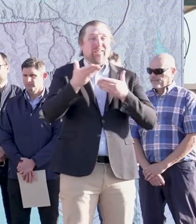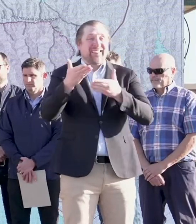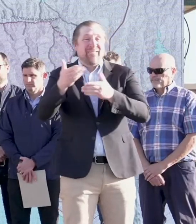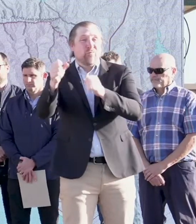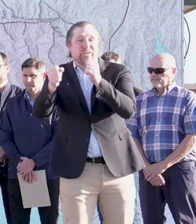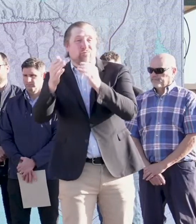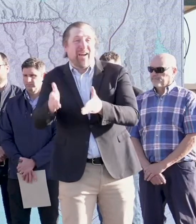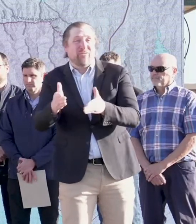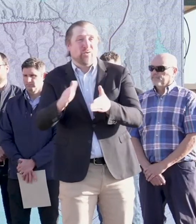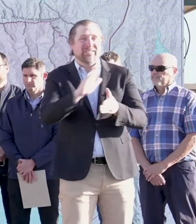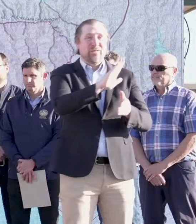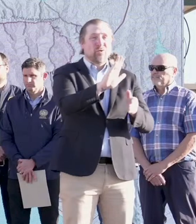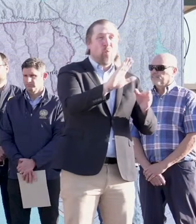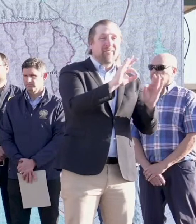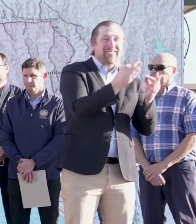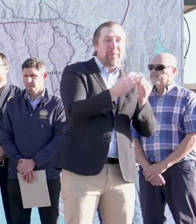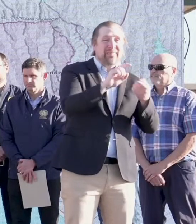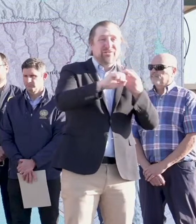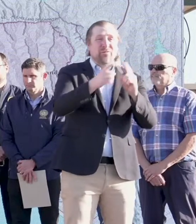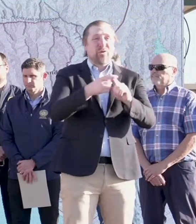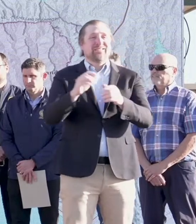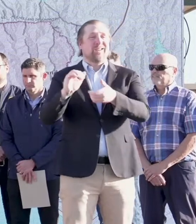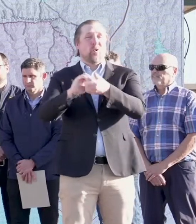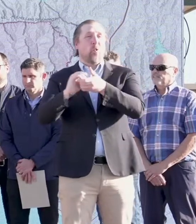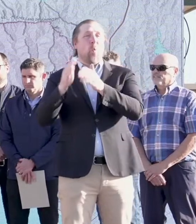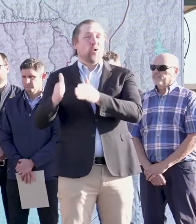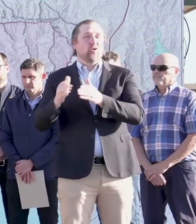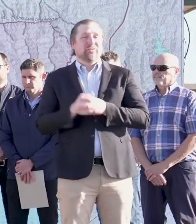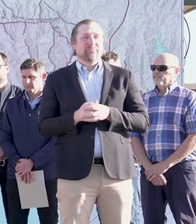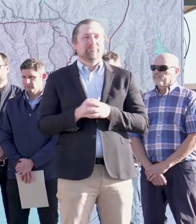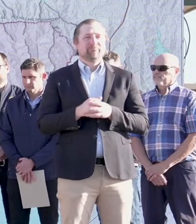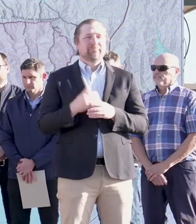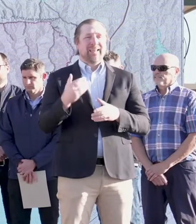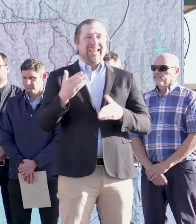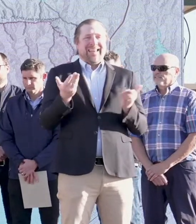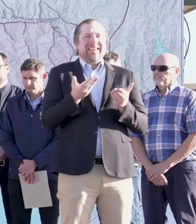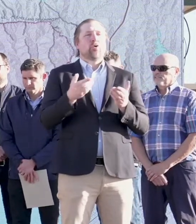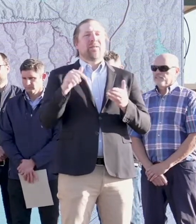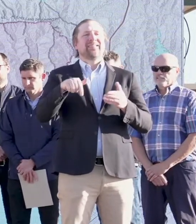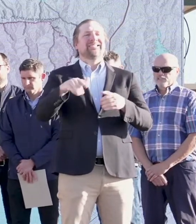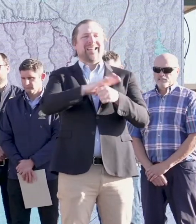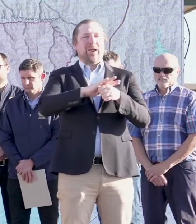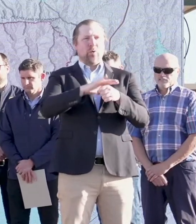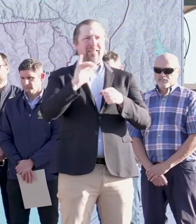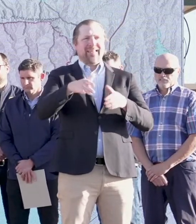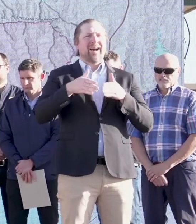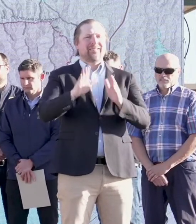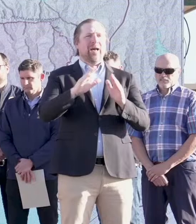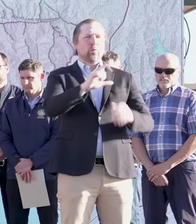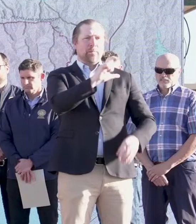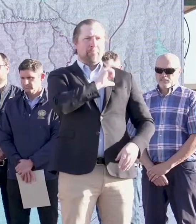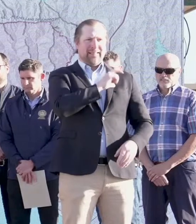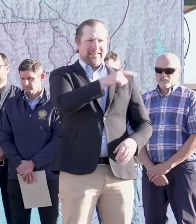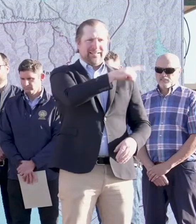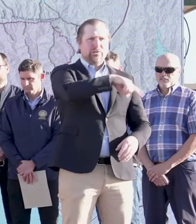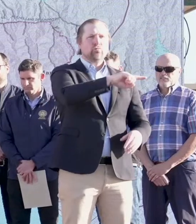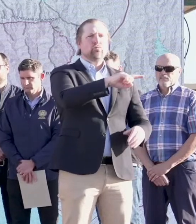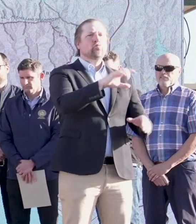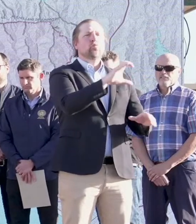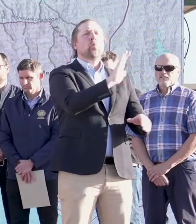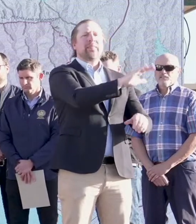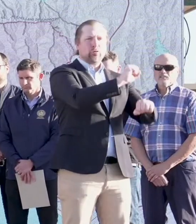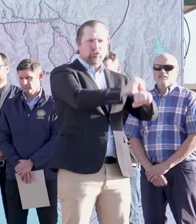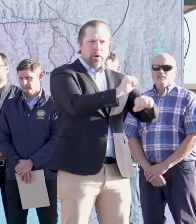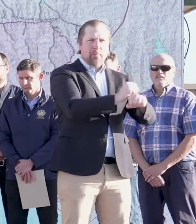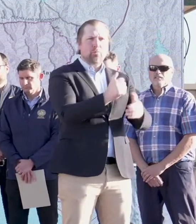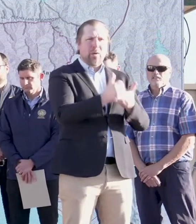your families, friends, and co-workers. Our presence in the area allows local police officers to perform their